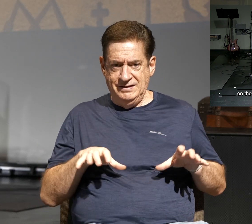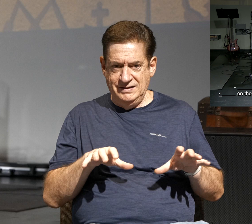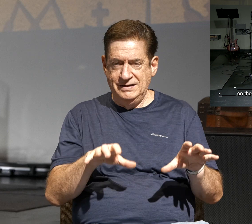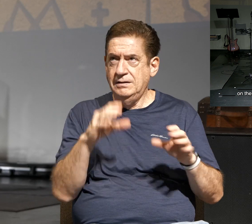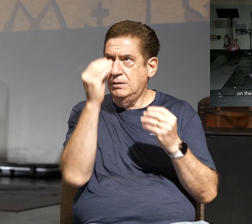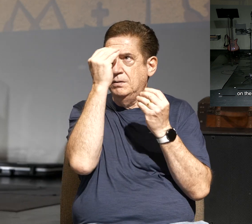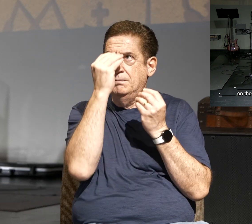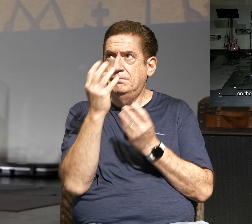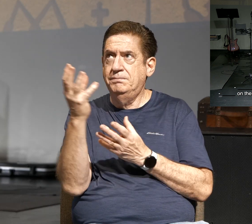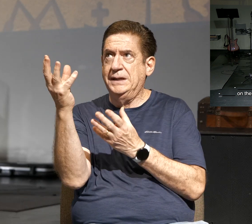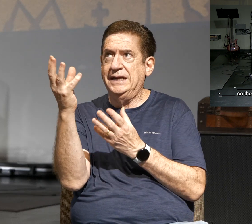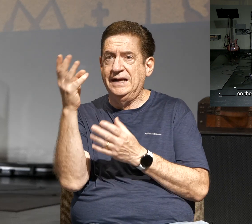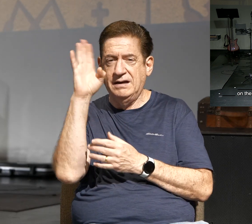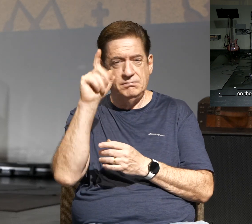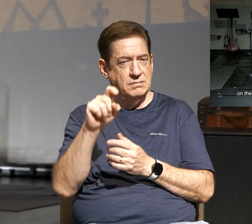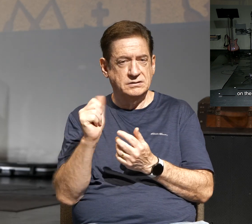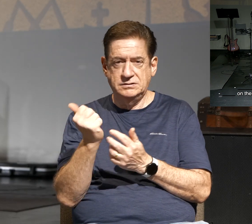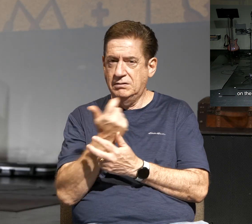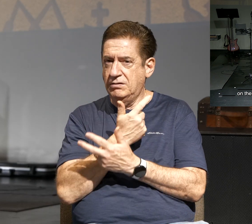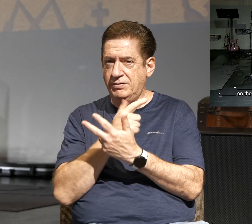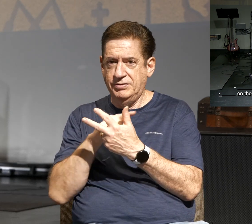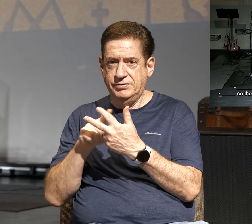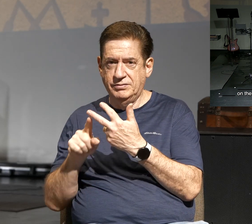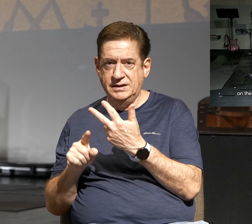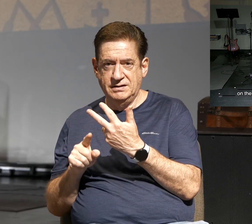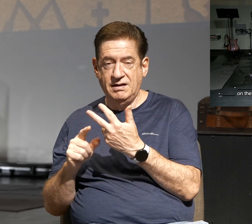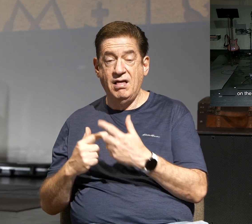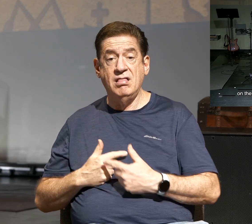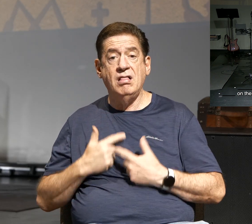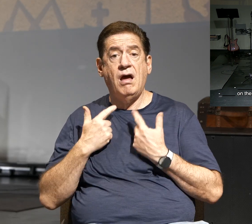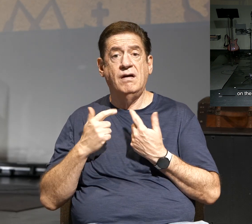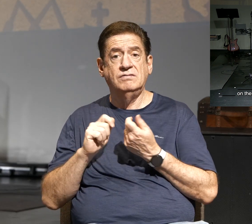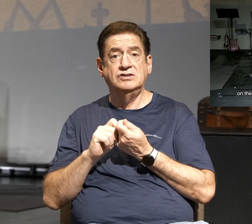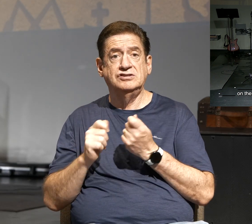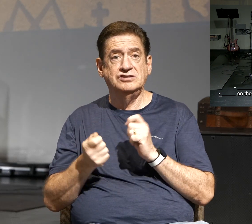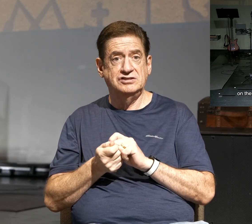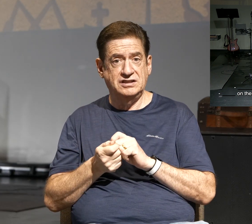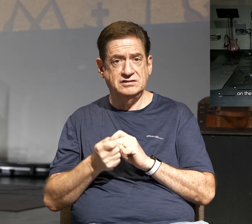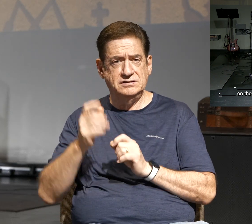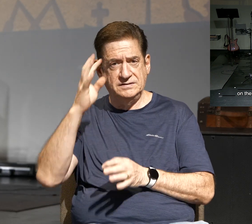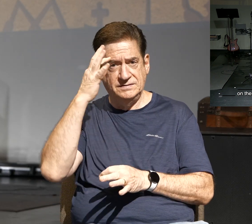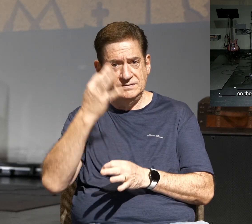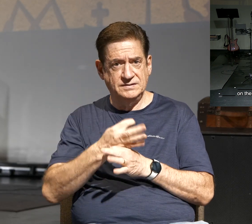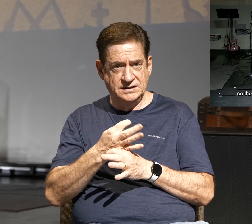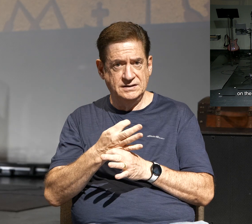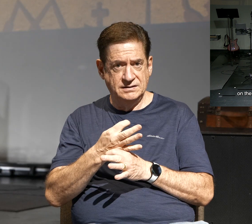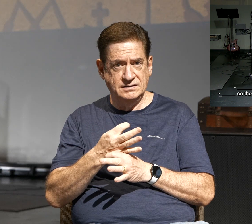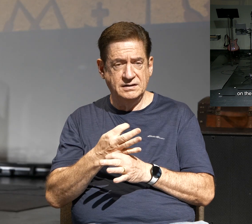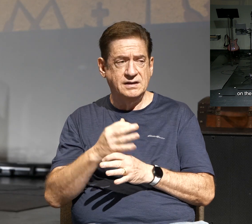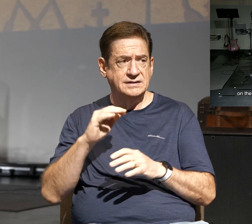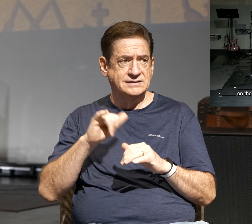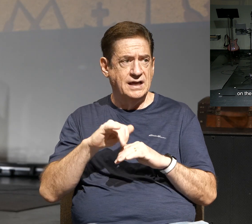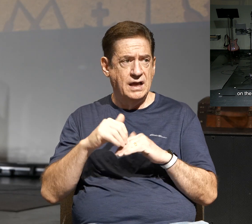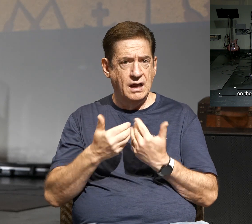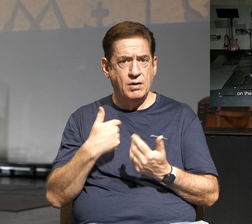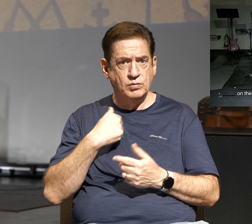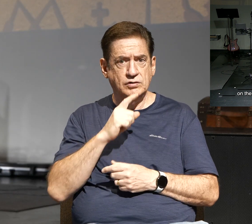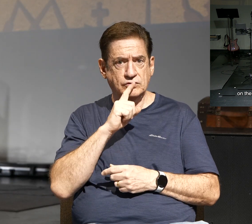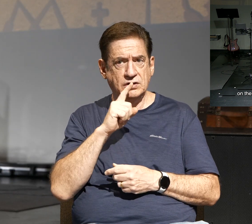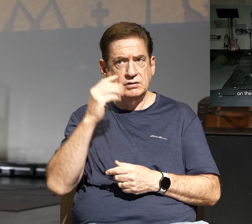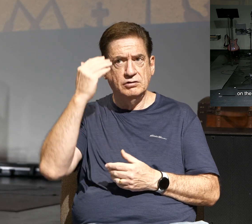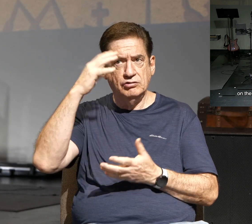to God. You need to have all three of those. That's life-changing faith. So that's how we really learn